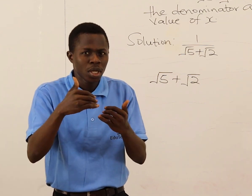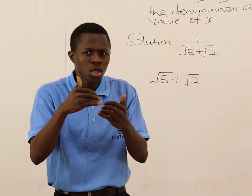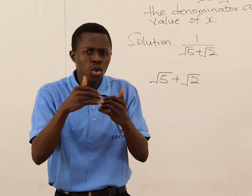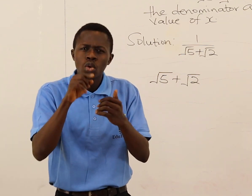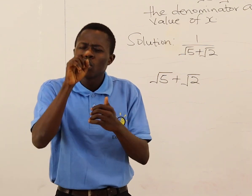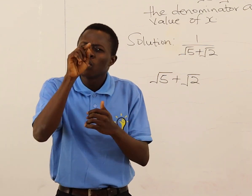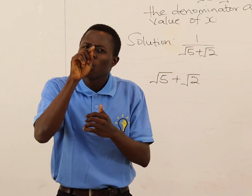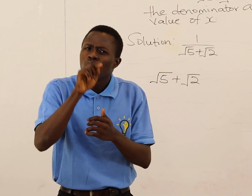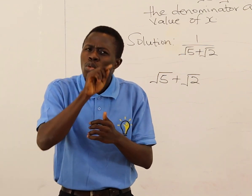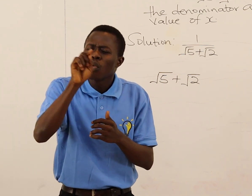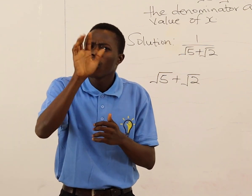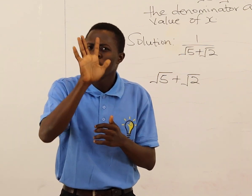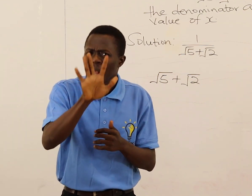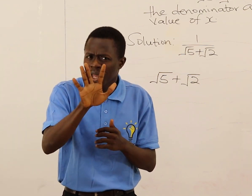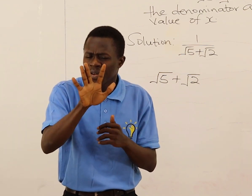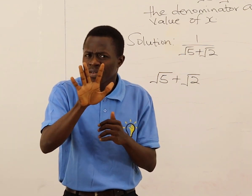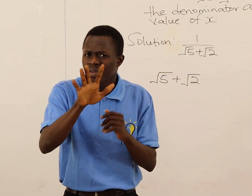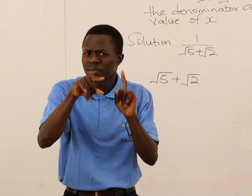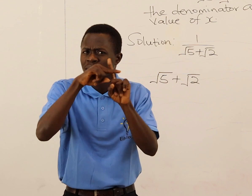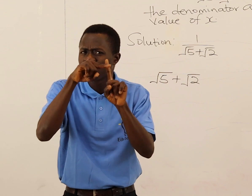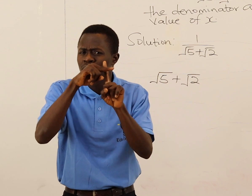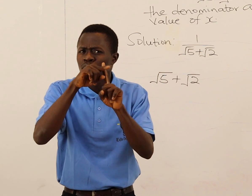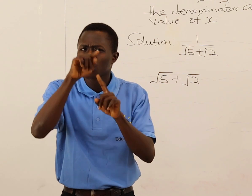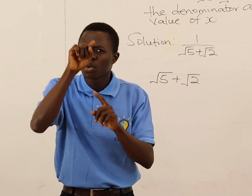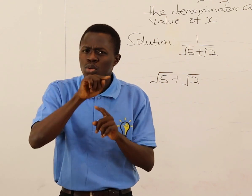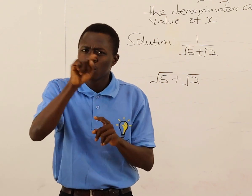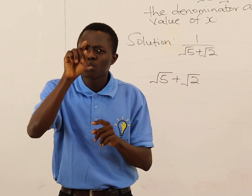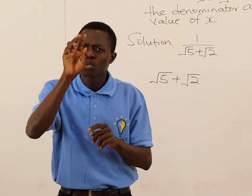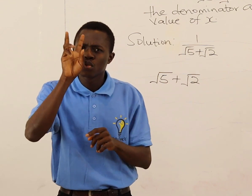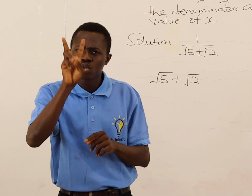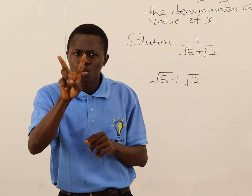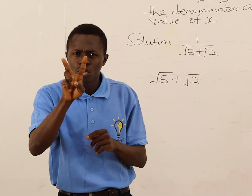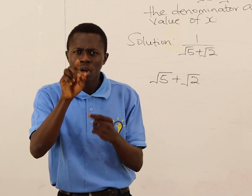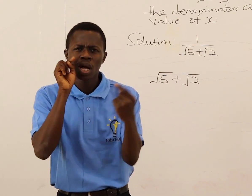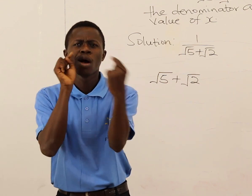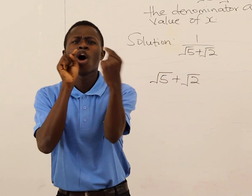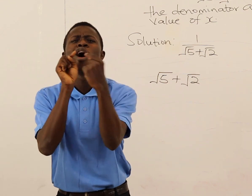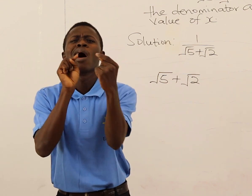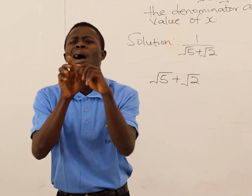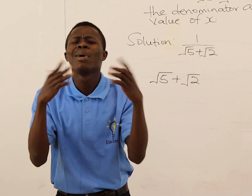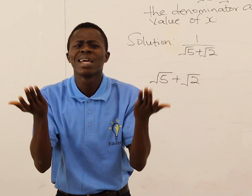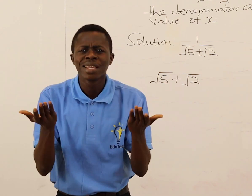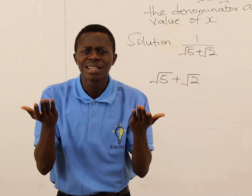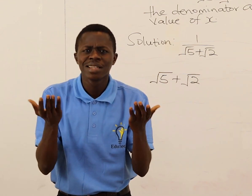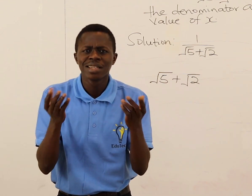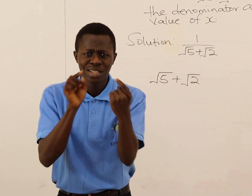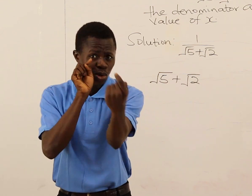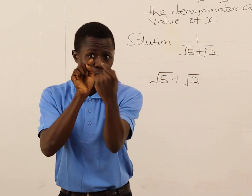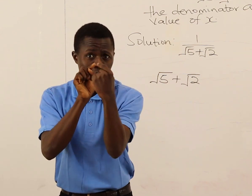try finding the conjugate set of square root of 5 plus square root of 2, and let's see. On your own,